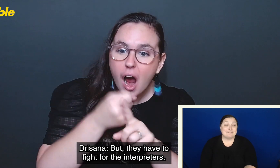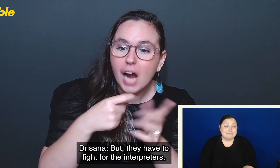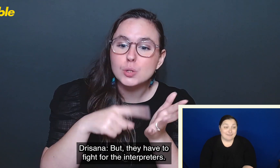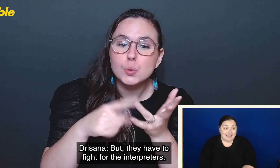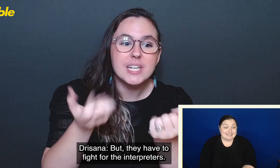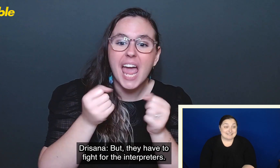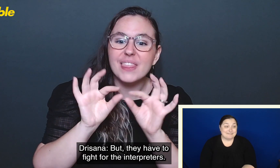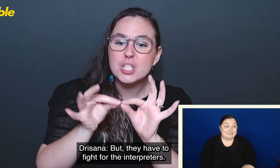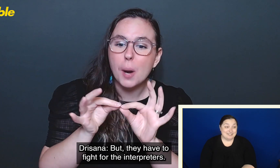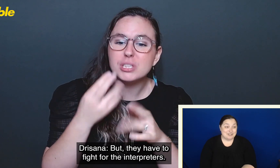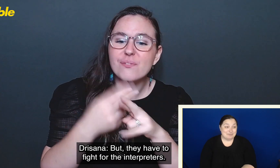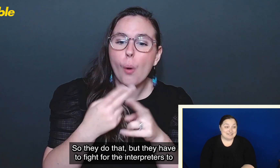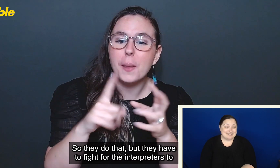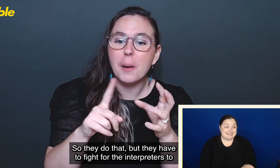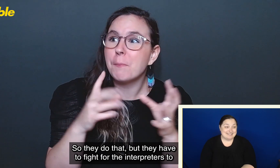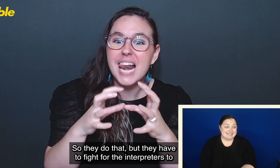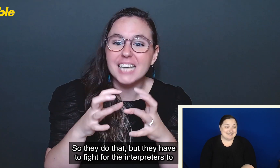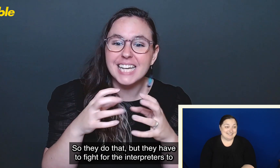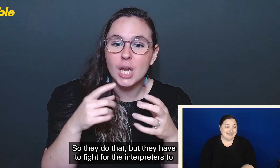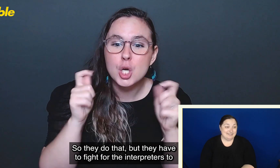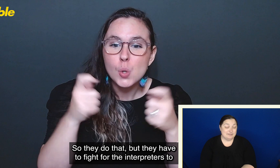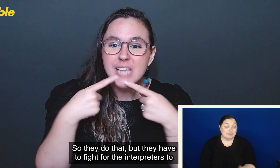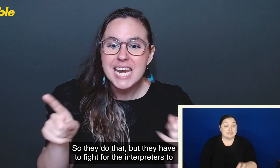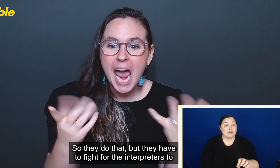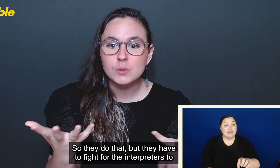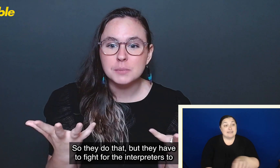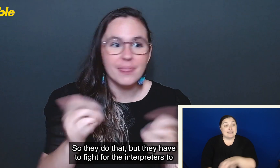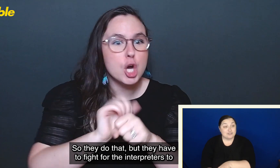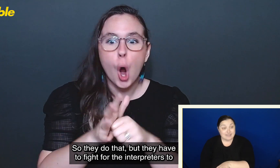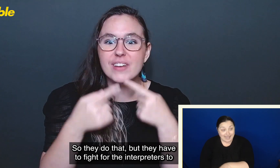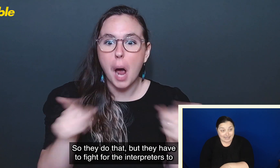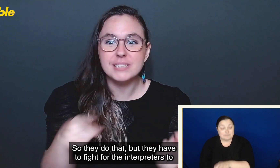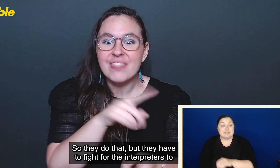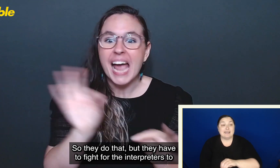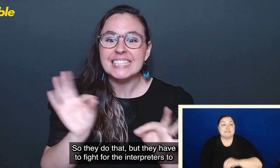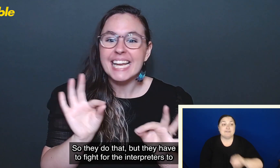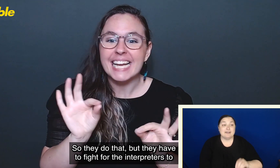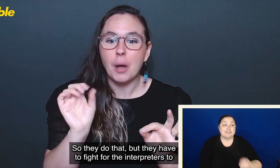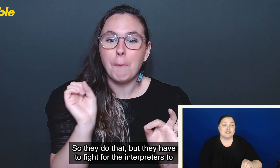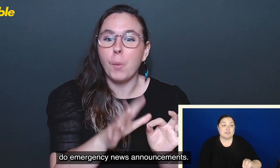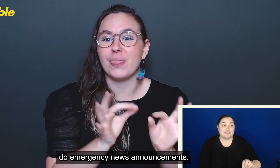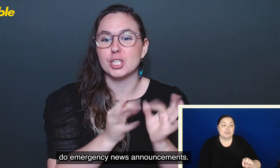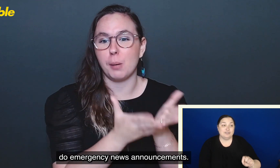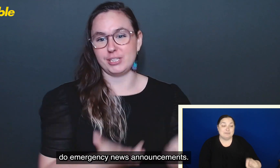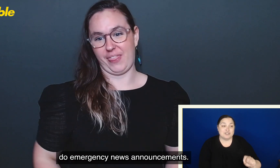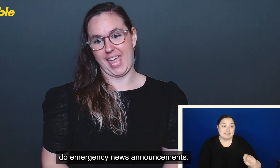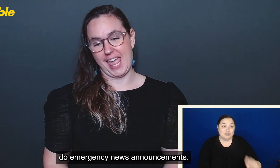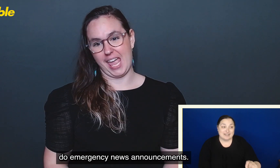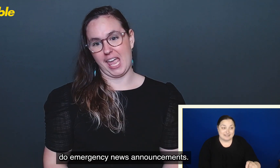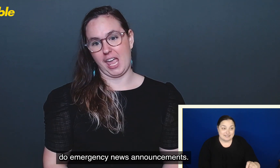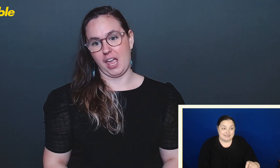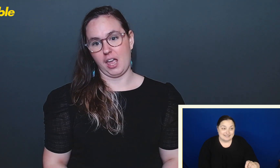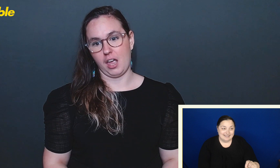had to fight for the interpreters to. So they do that, but they have to fight for the interpreters to do emergency